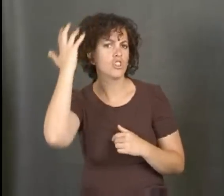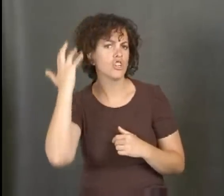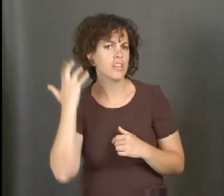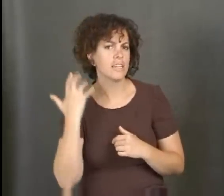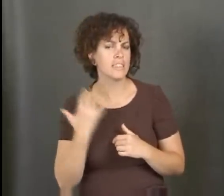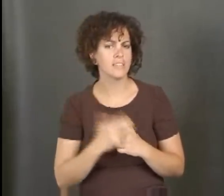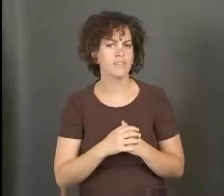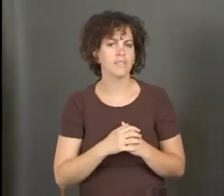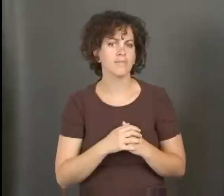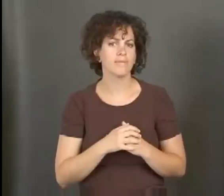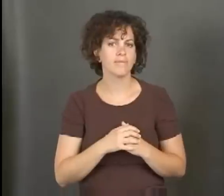Curly.